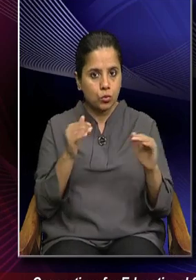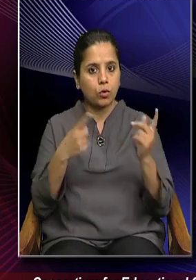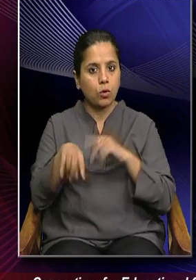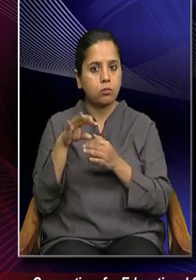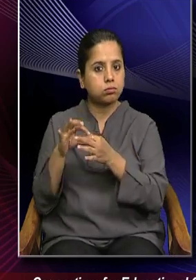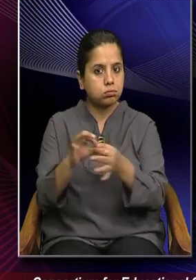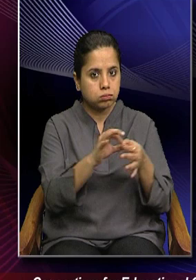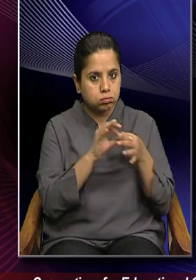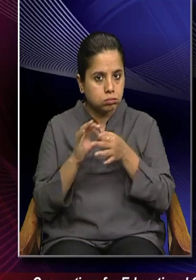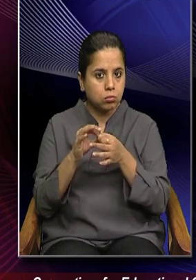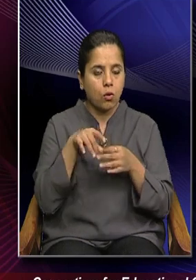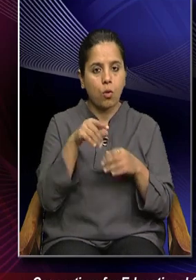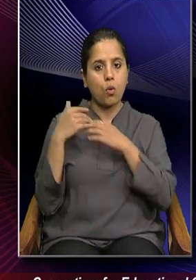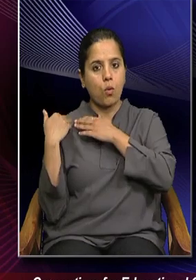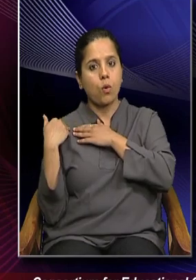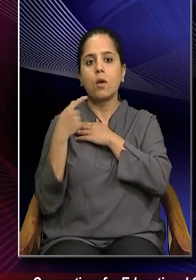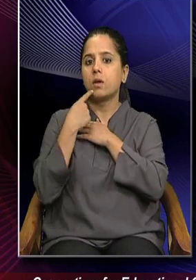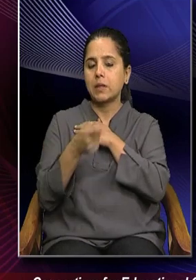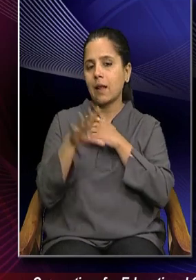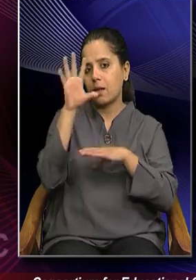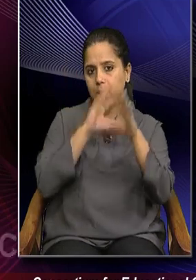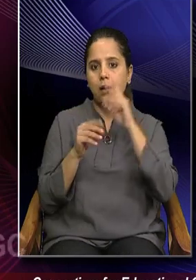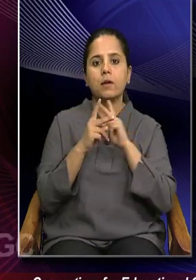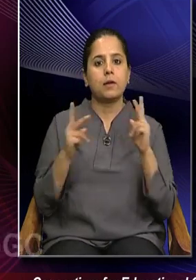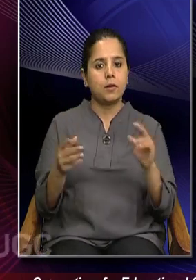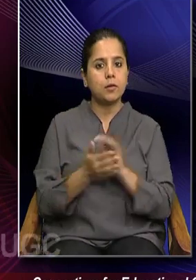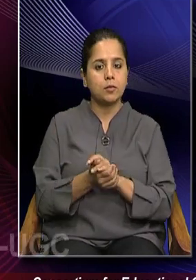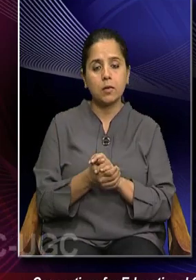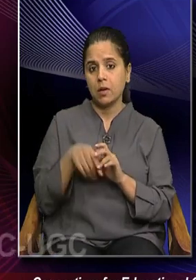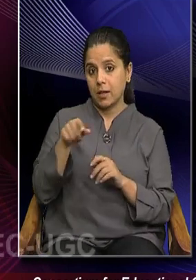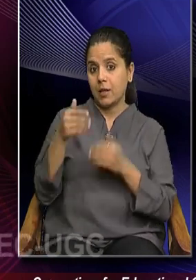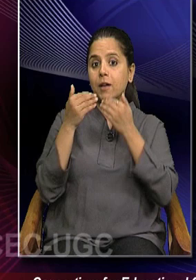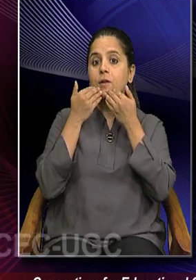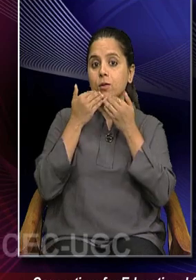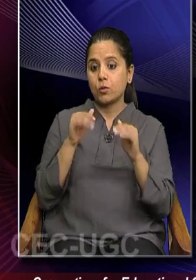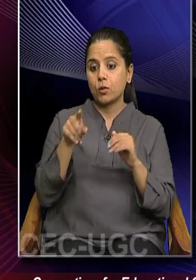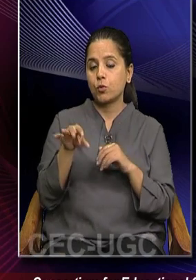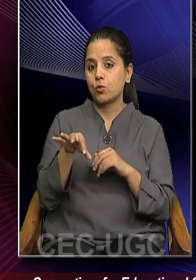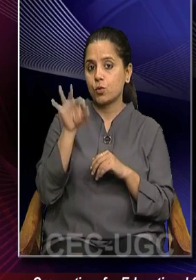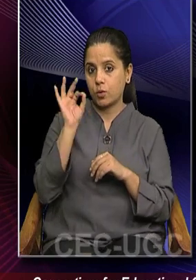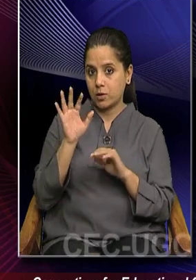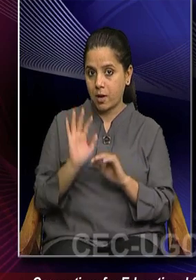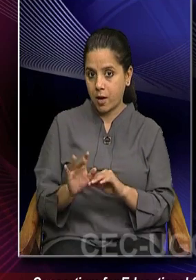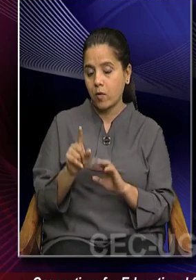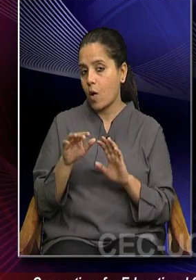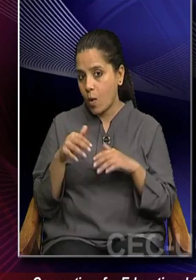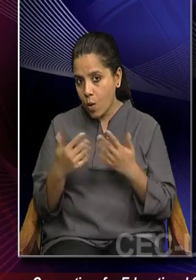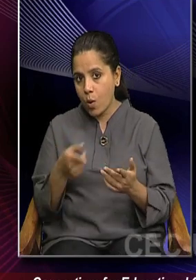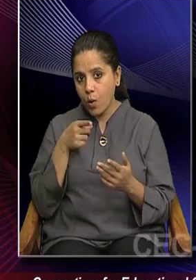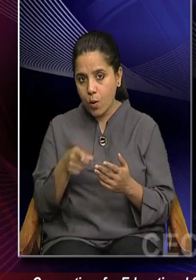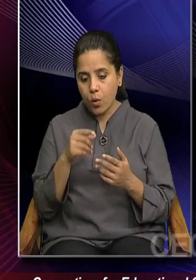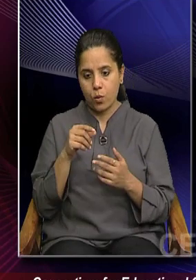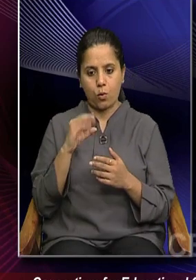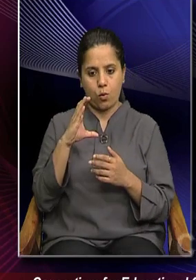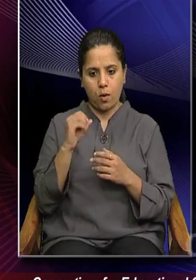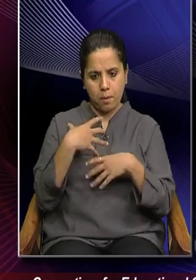engagement and the ownership of learning. Since the student choose or